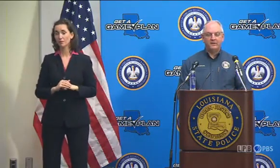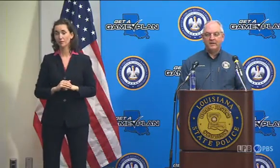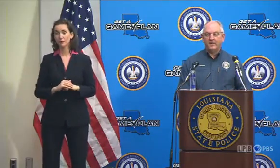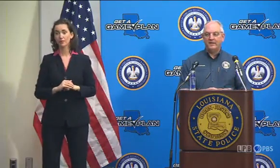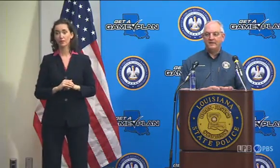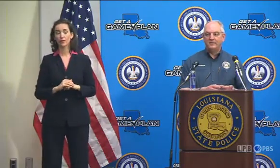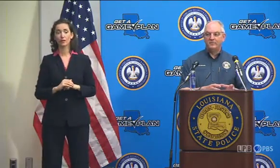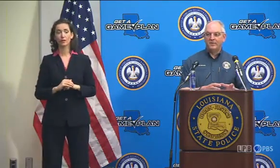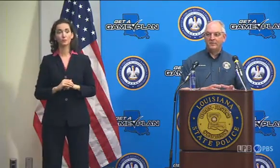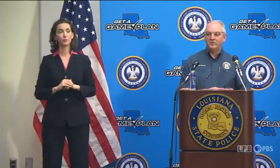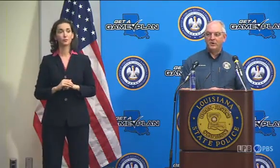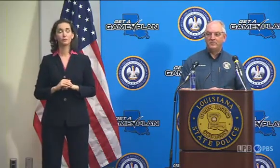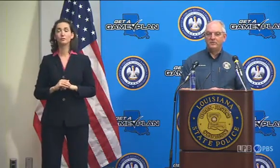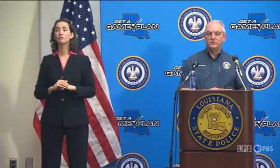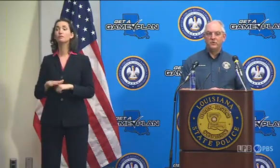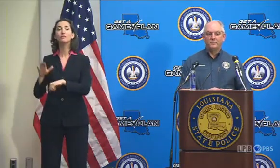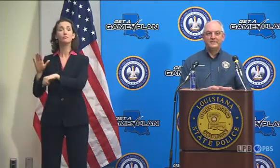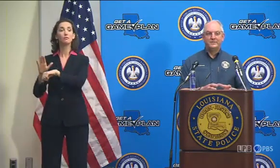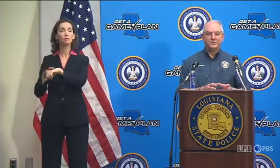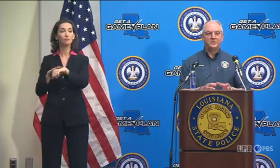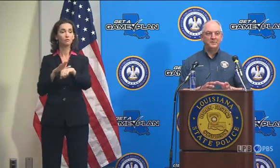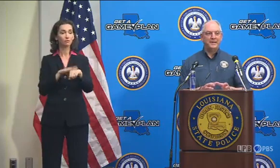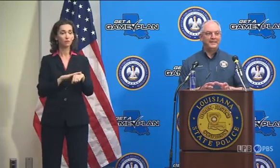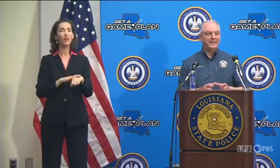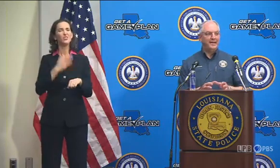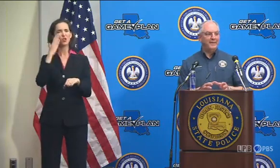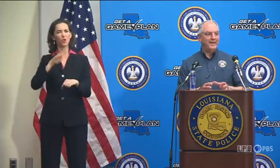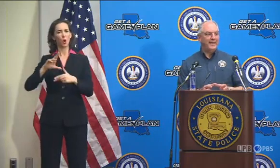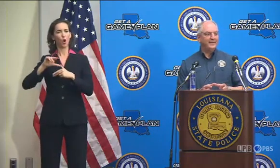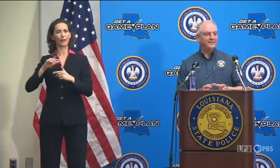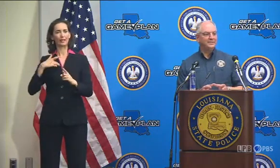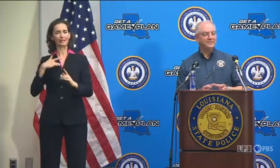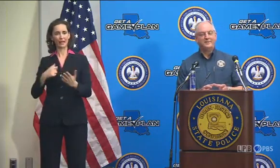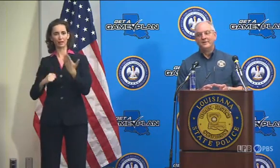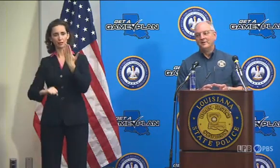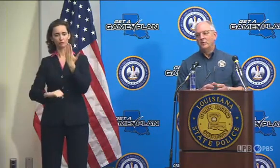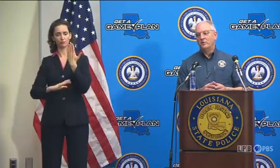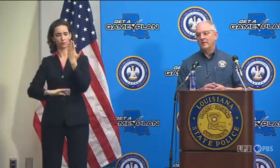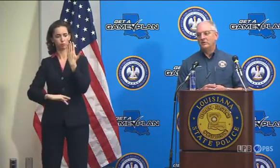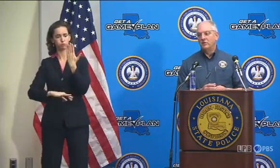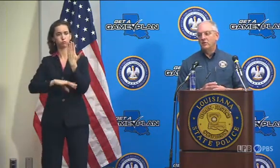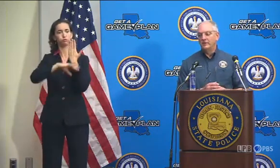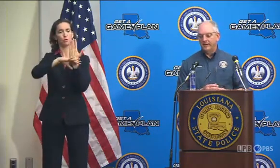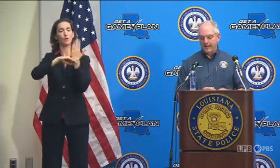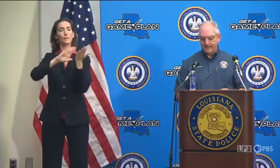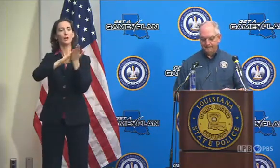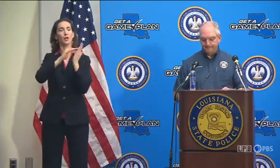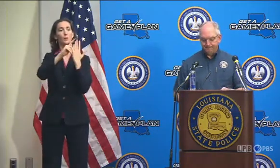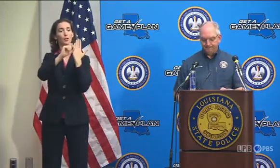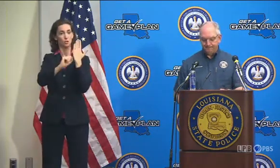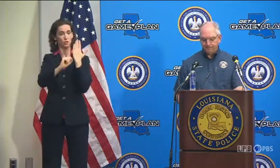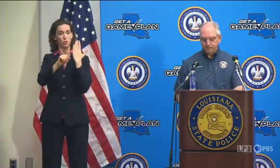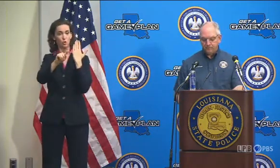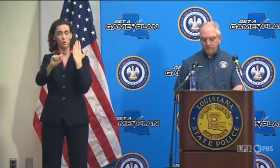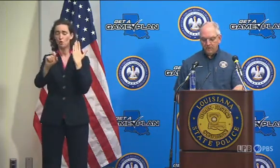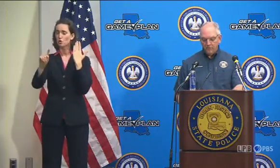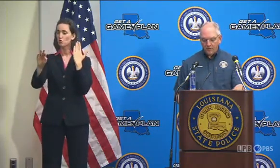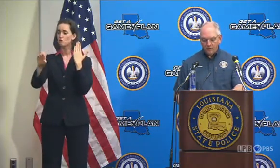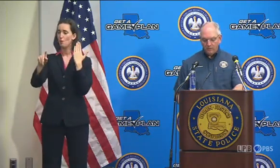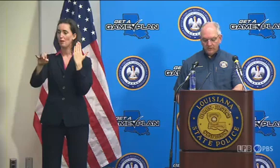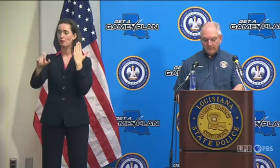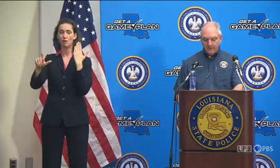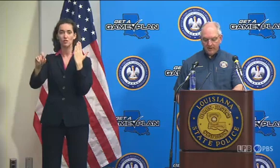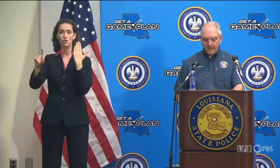the hurricane to become a tropical storm until just about the time it exits northeast Louisiana.